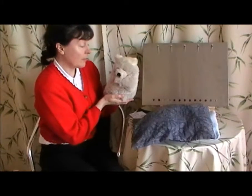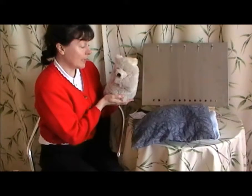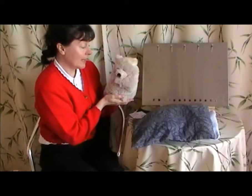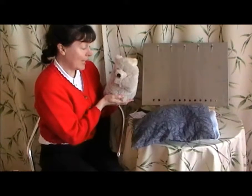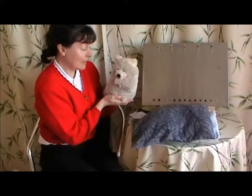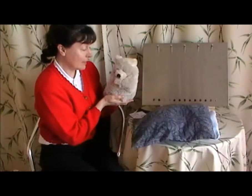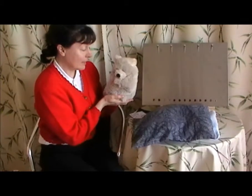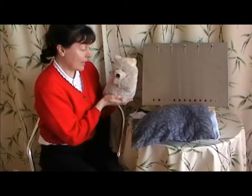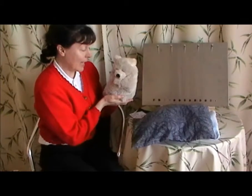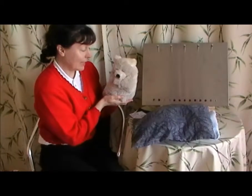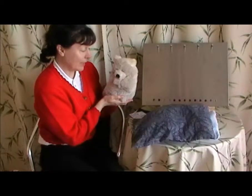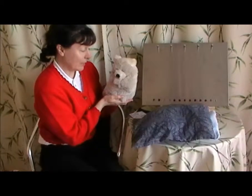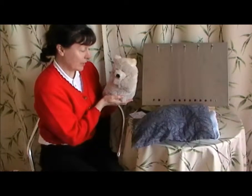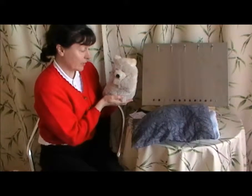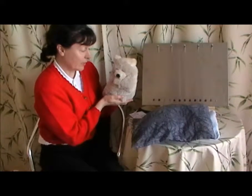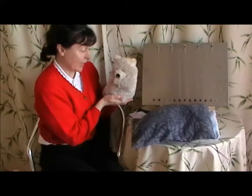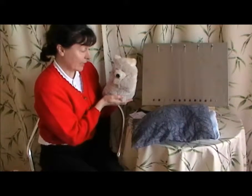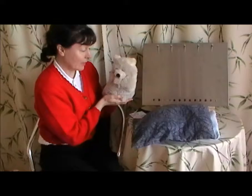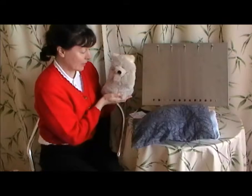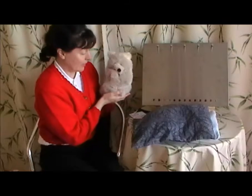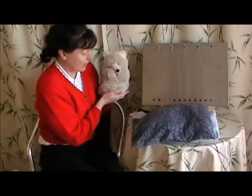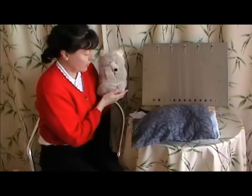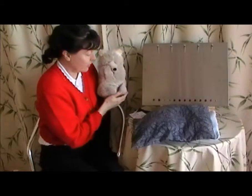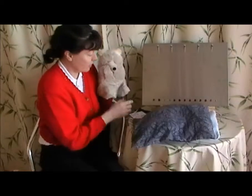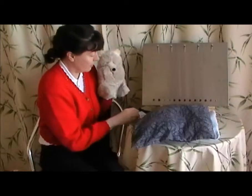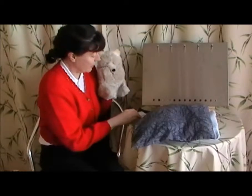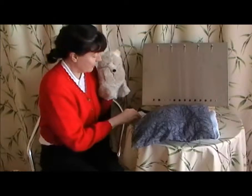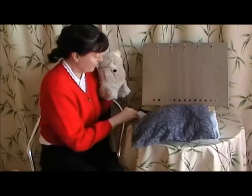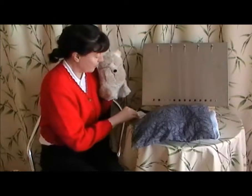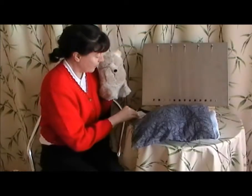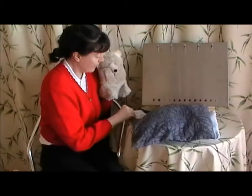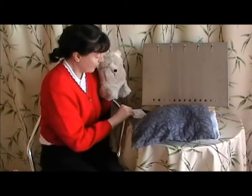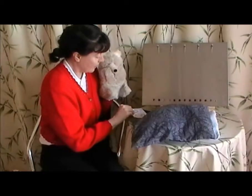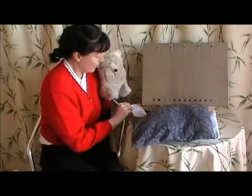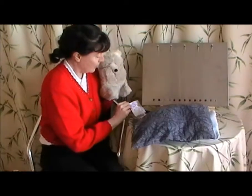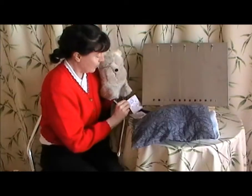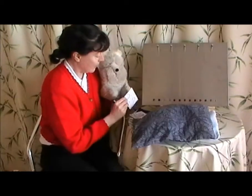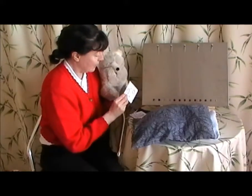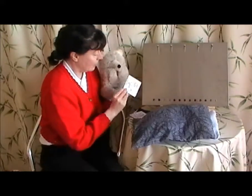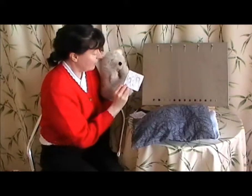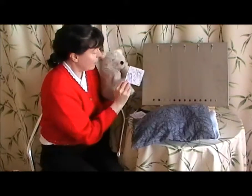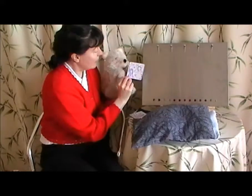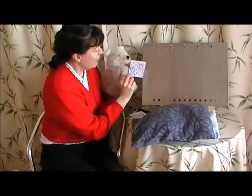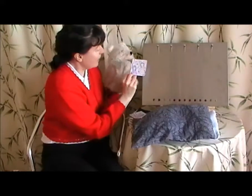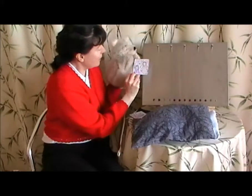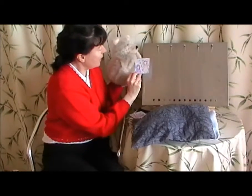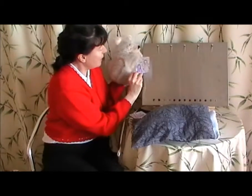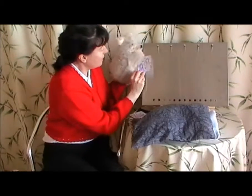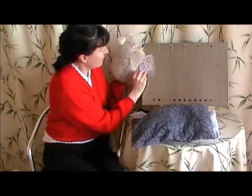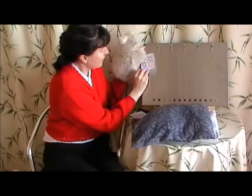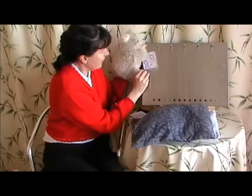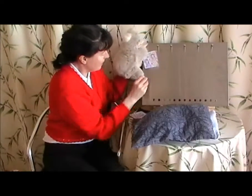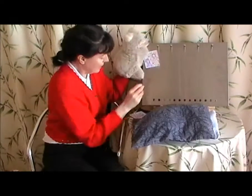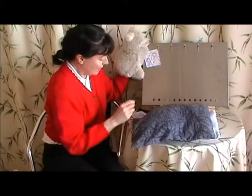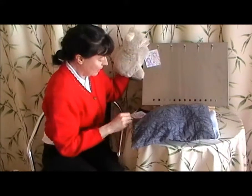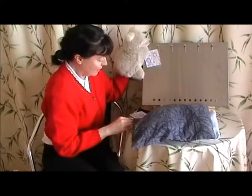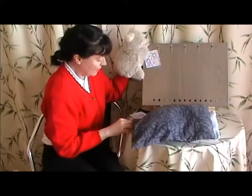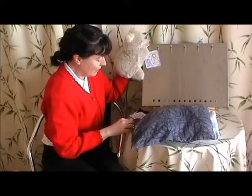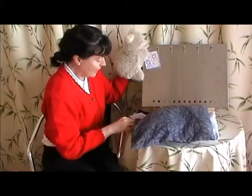be nasty to Hannah because she hadn't got any children. That's the first picture. You want to hold it while